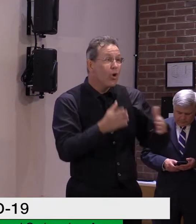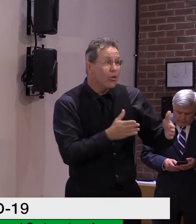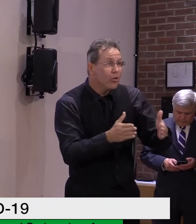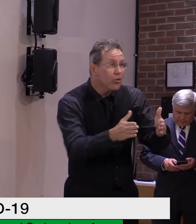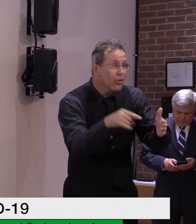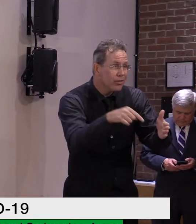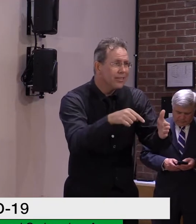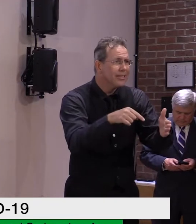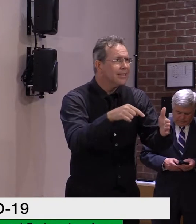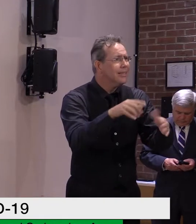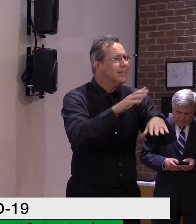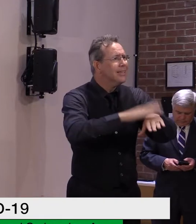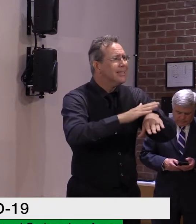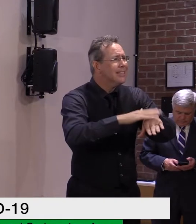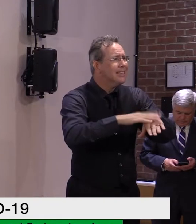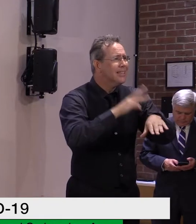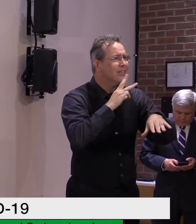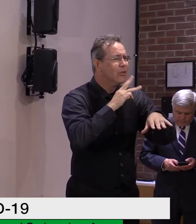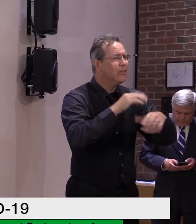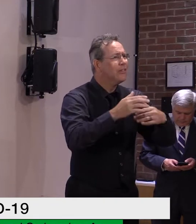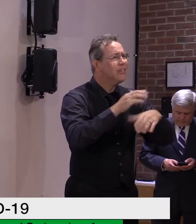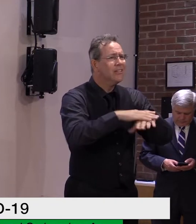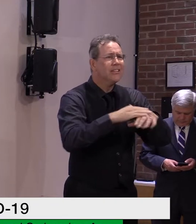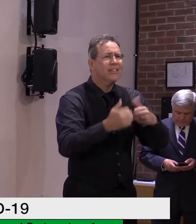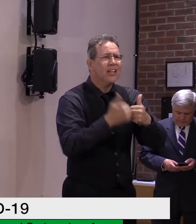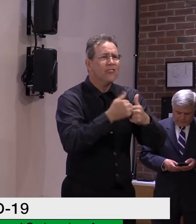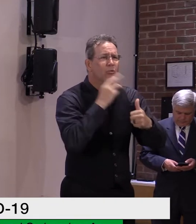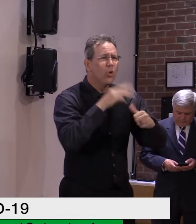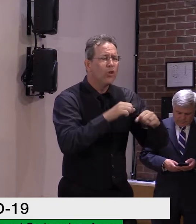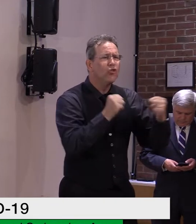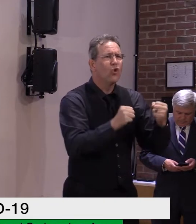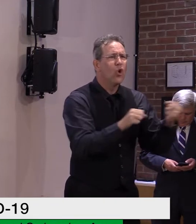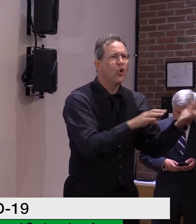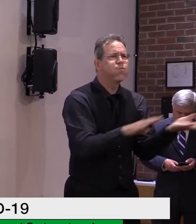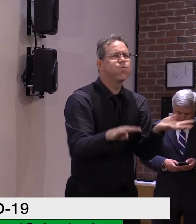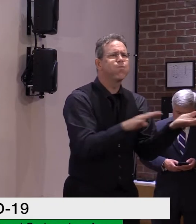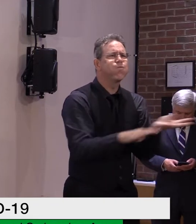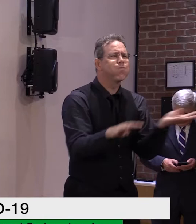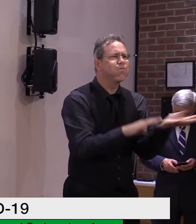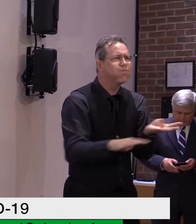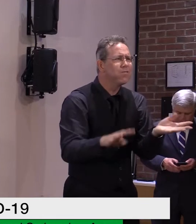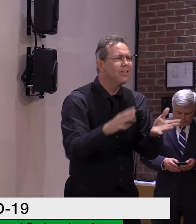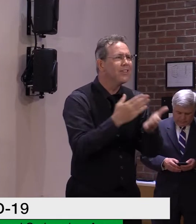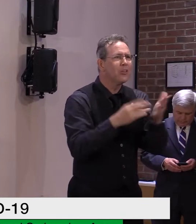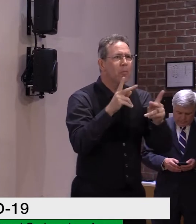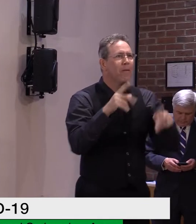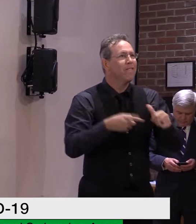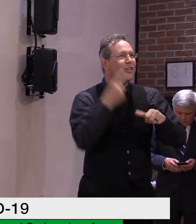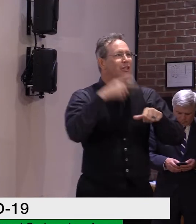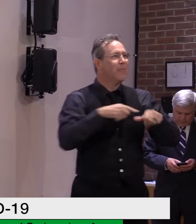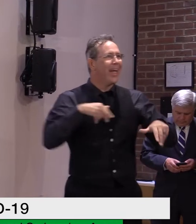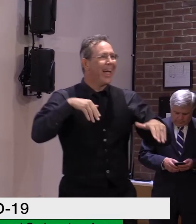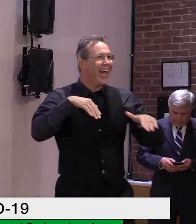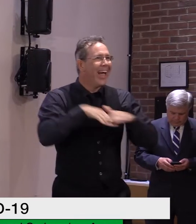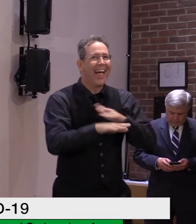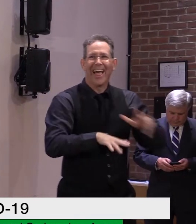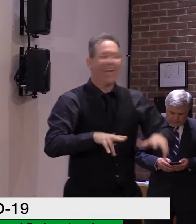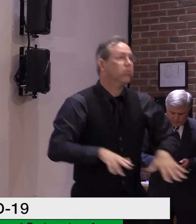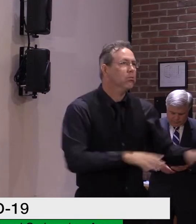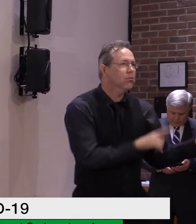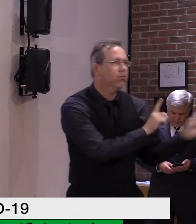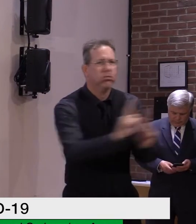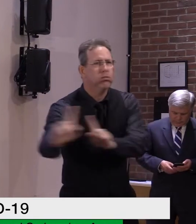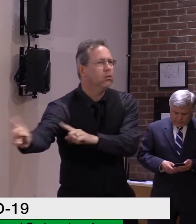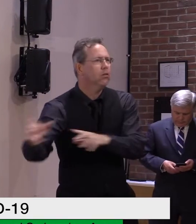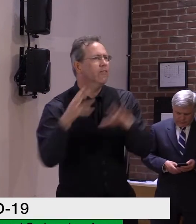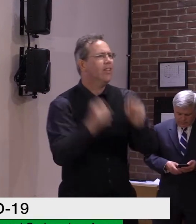dangerous conditions, especially if you don't know the area. Last weekend, our swift water rescue team was called to the Huntington Gorge